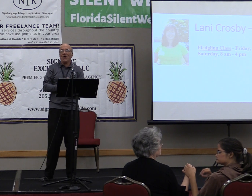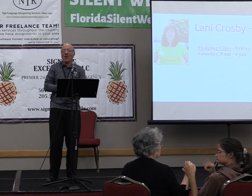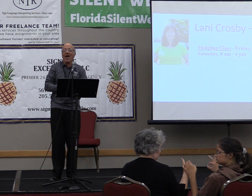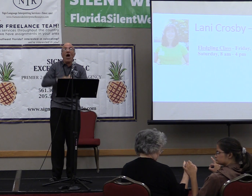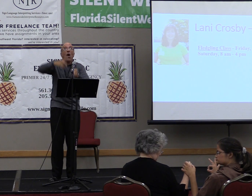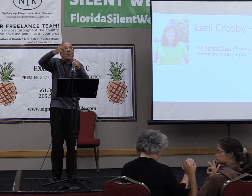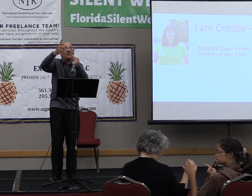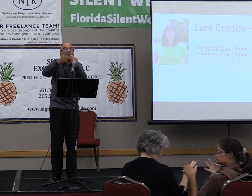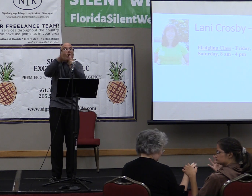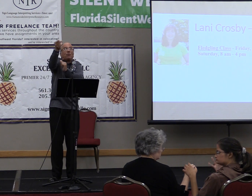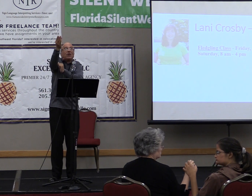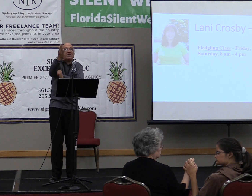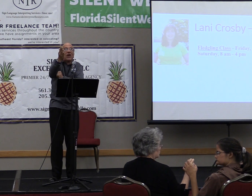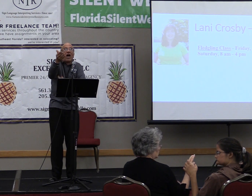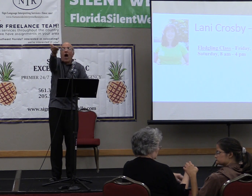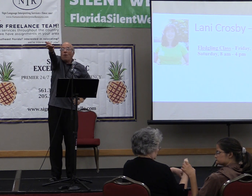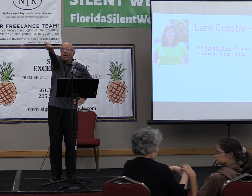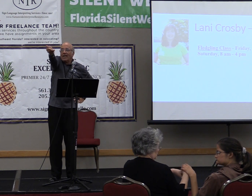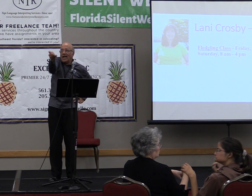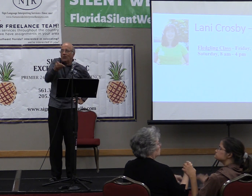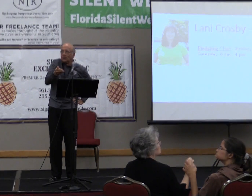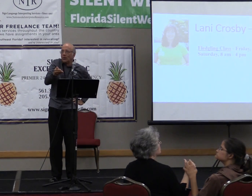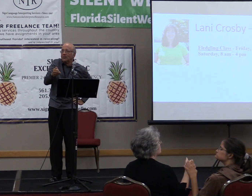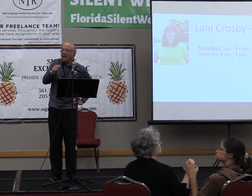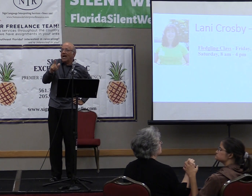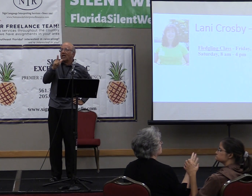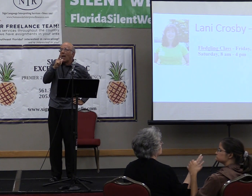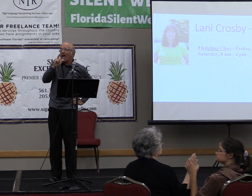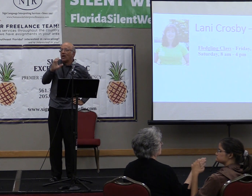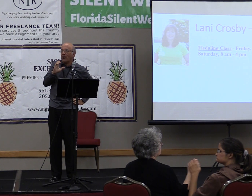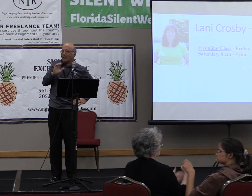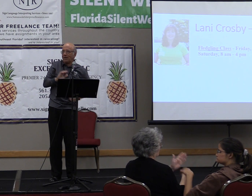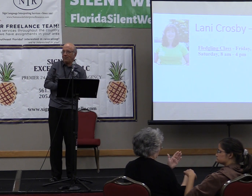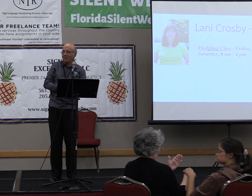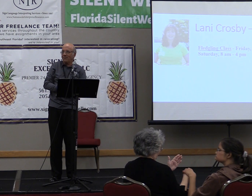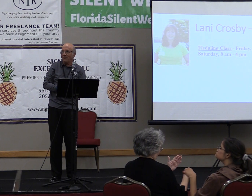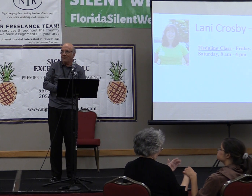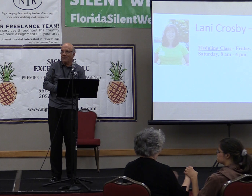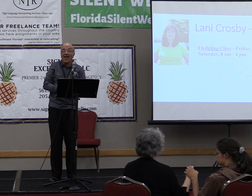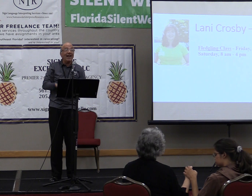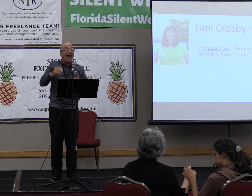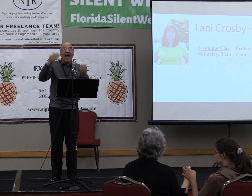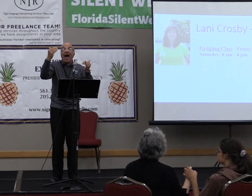Now, the first presenter I want to introduce is Randy Clarkin.